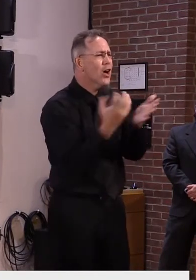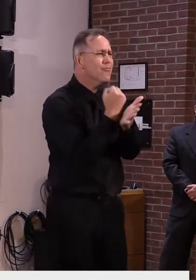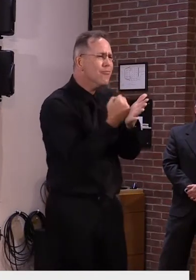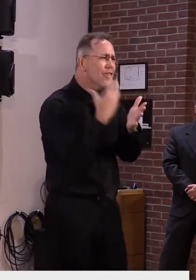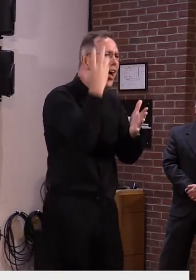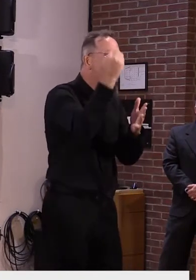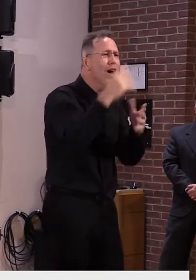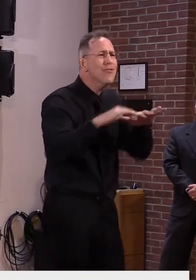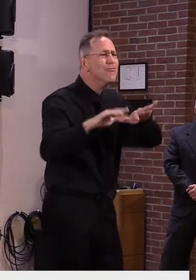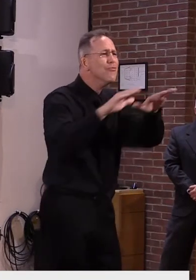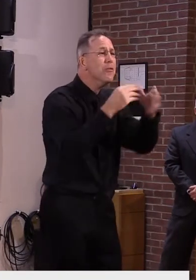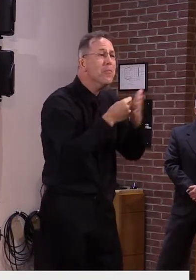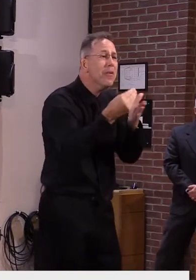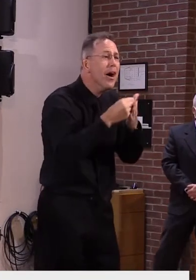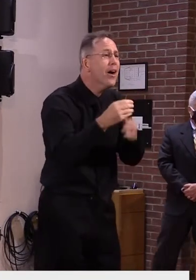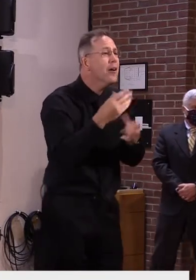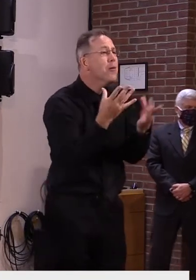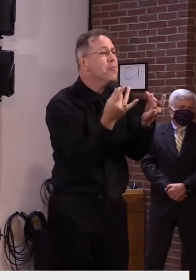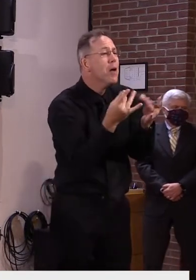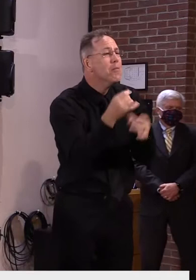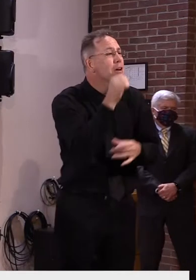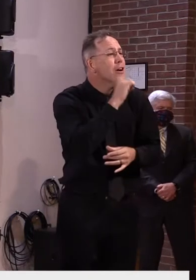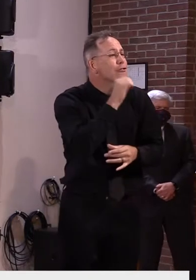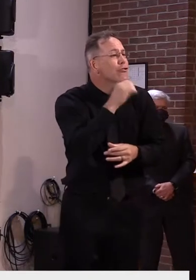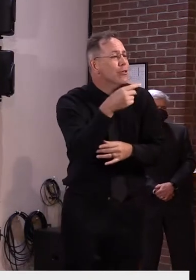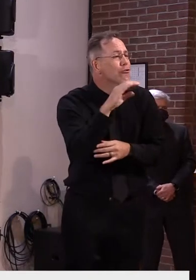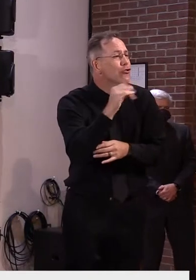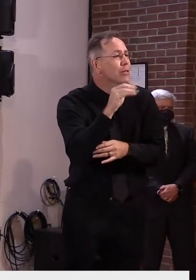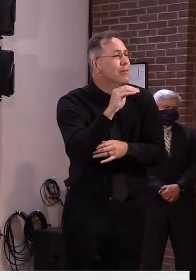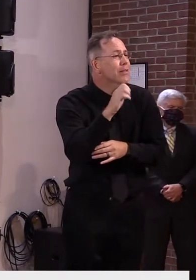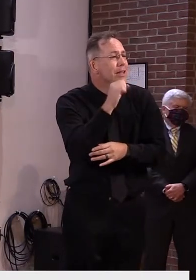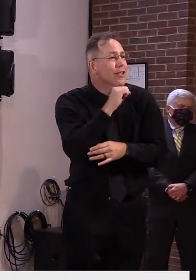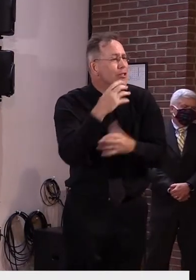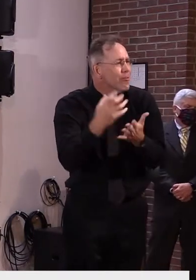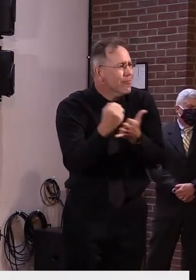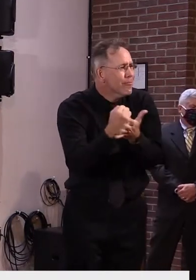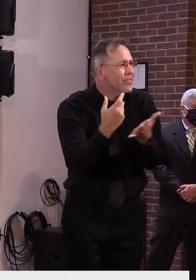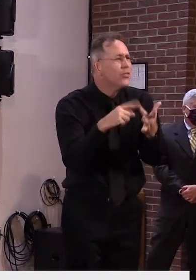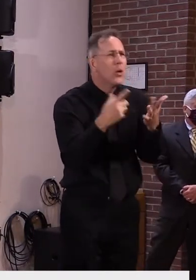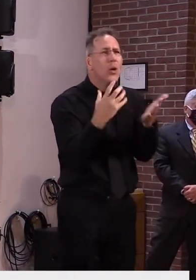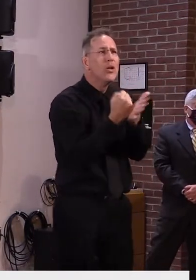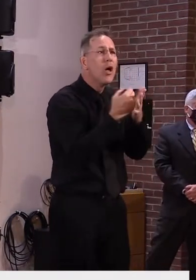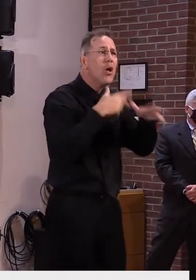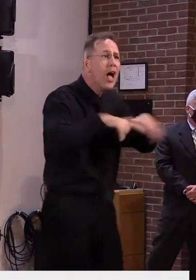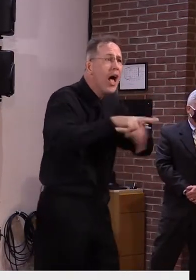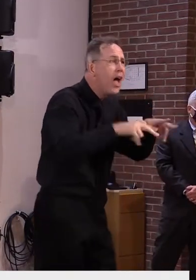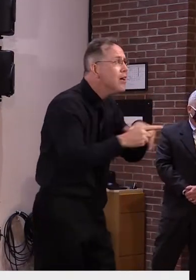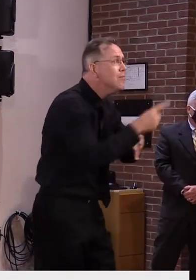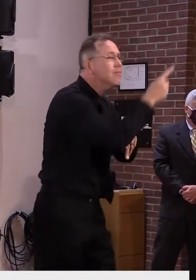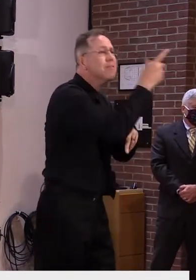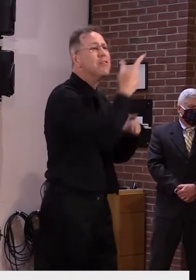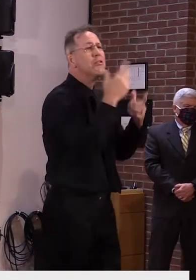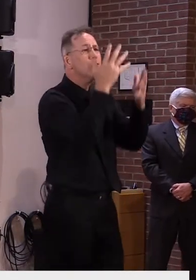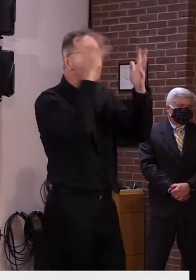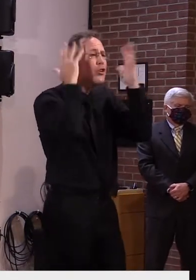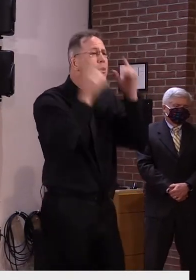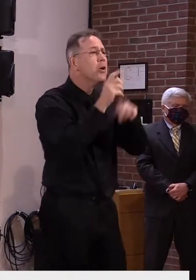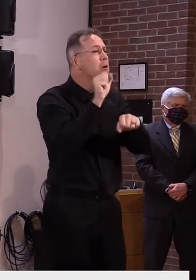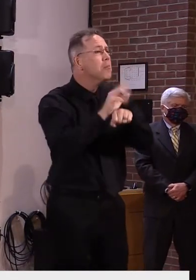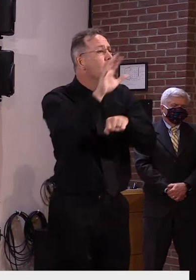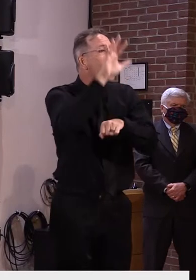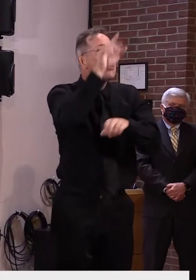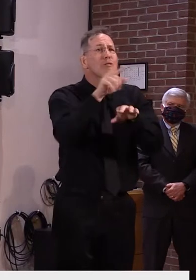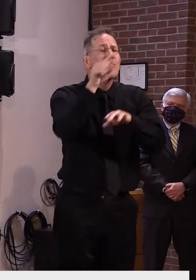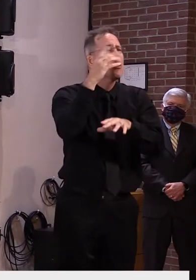time this weekend before it comes to an end, which will be all too soon. Maybe get yourself a maple